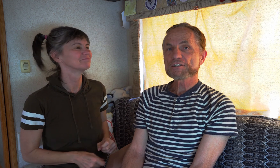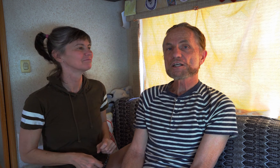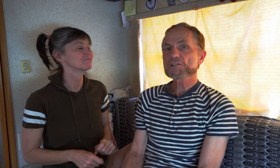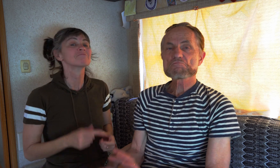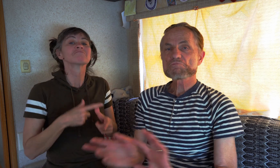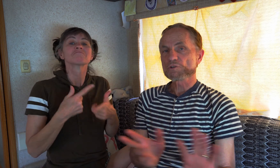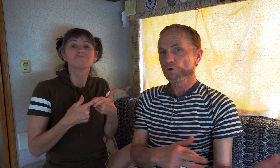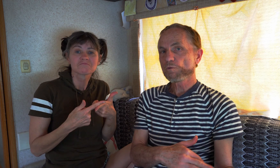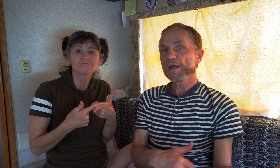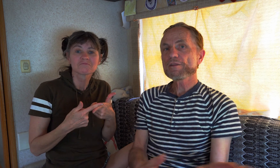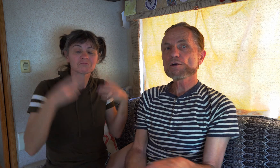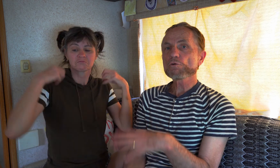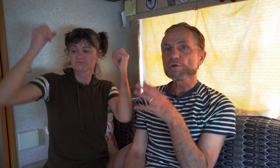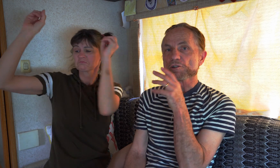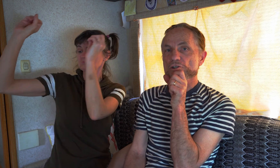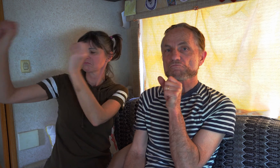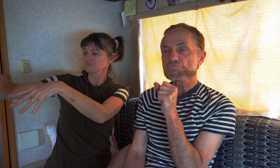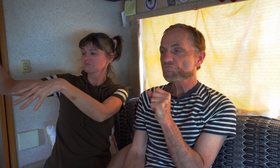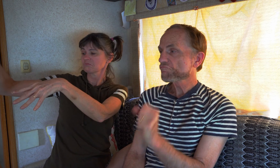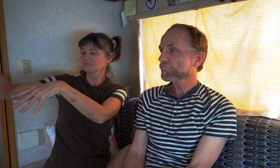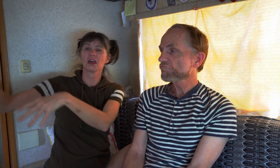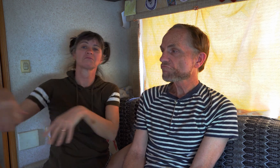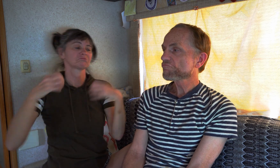and then just throw away the old ones.